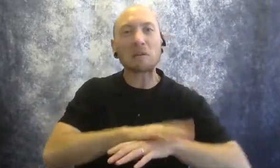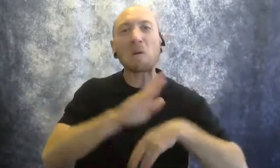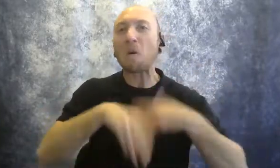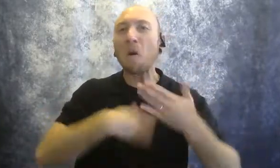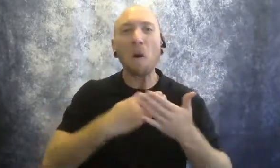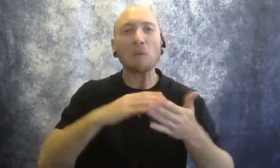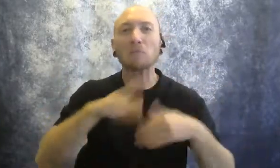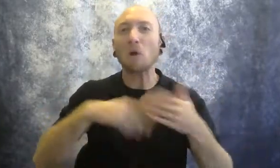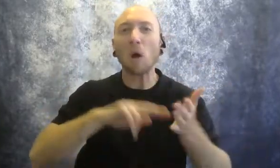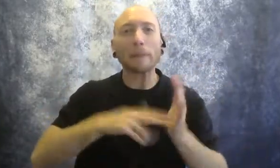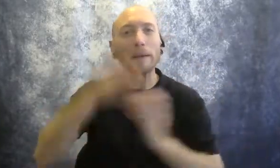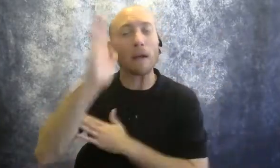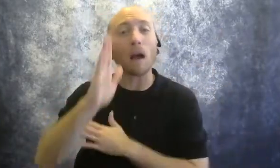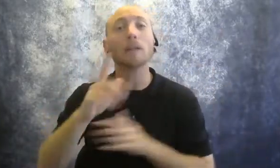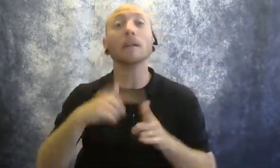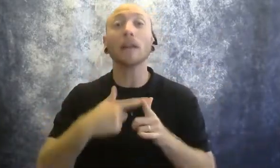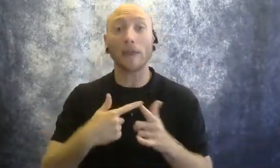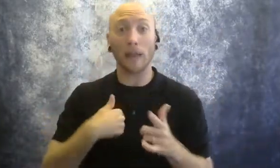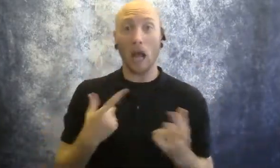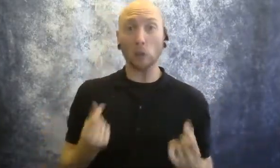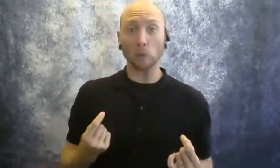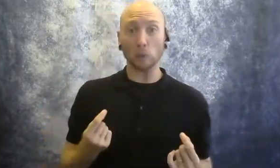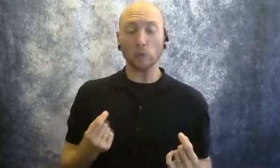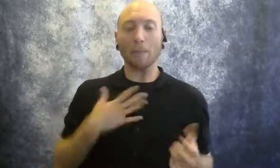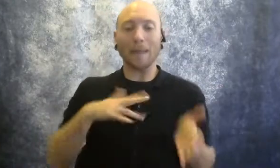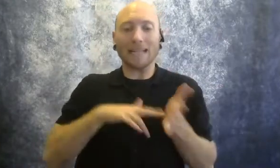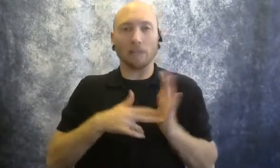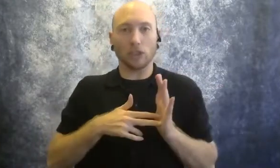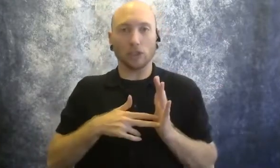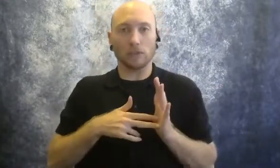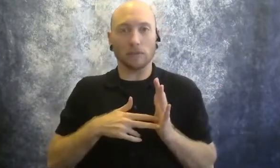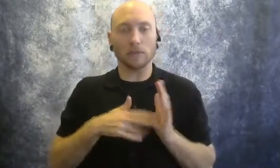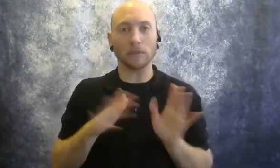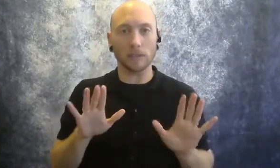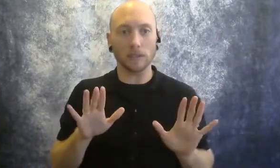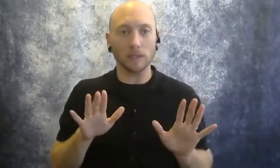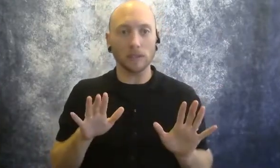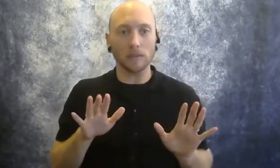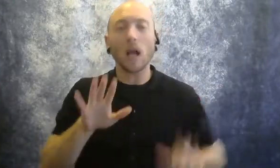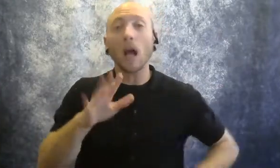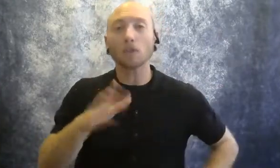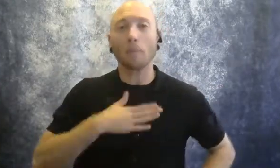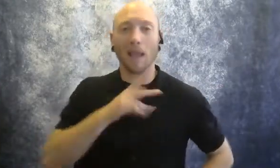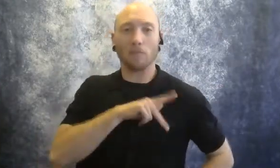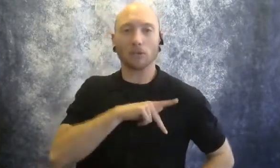on and so forth. Then Glenn asked me to write down my personal definition of those words, to not give